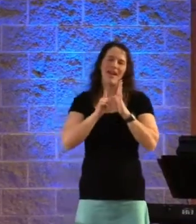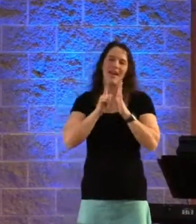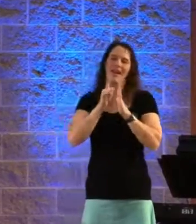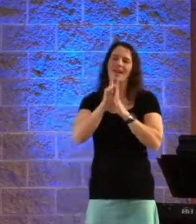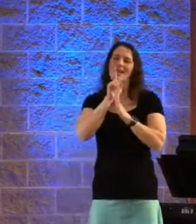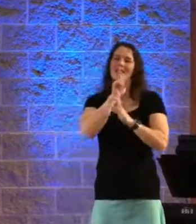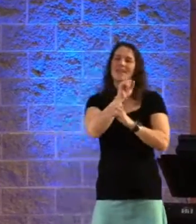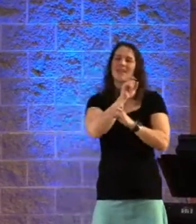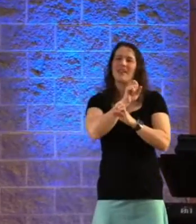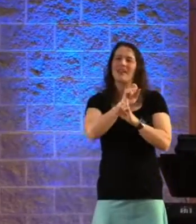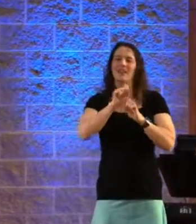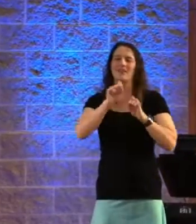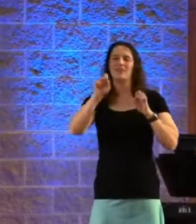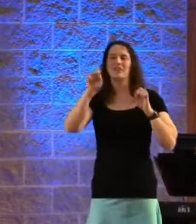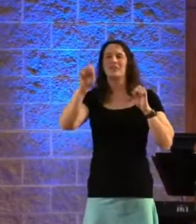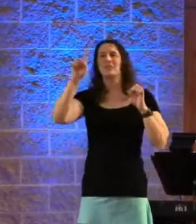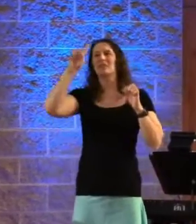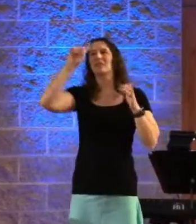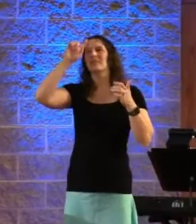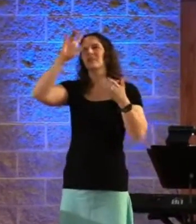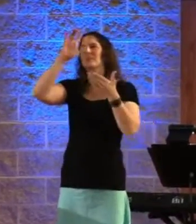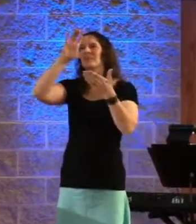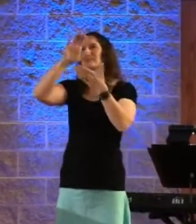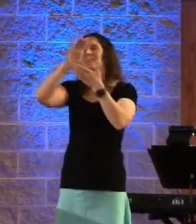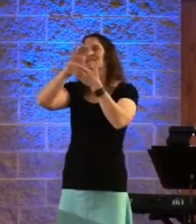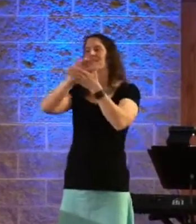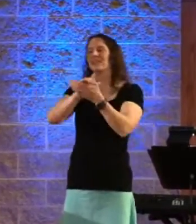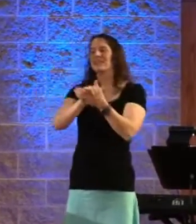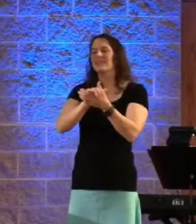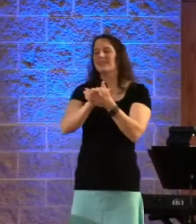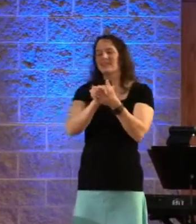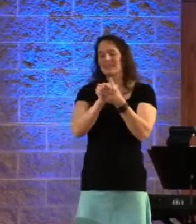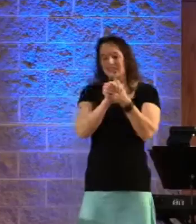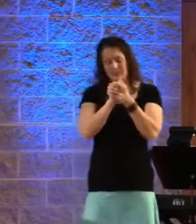the hour I first